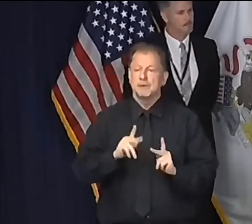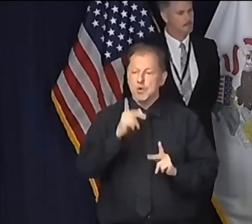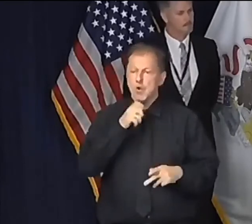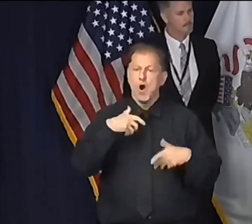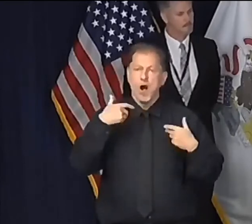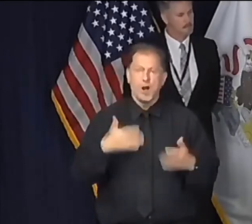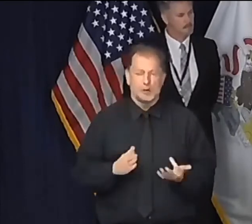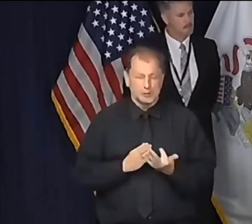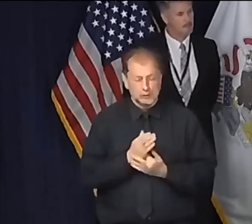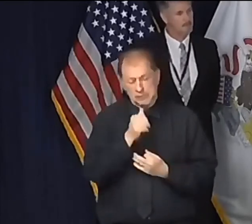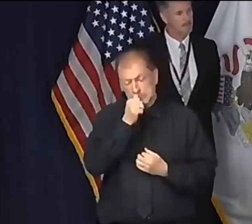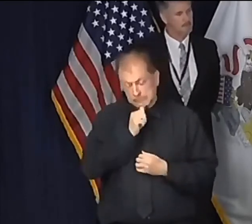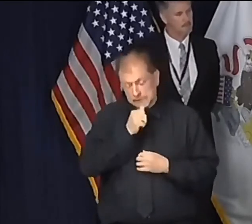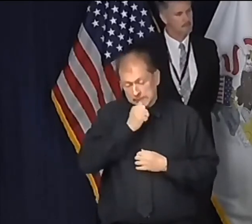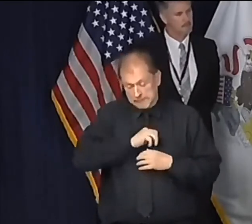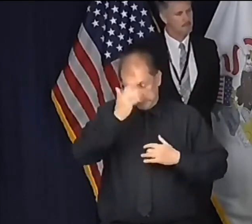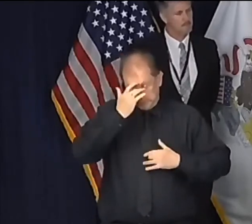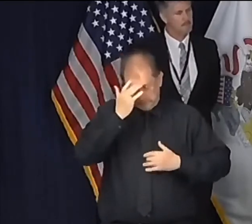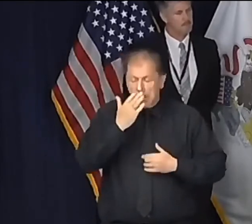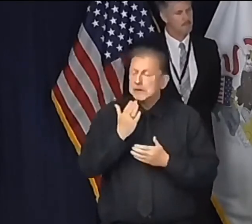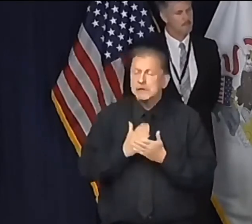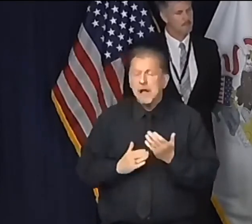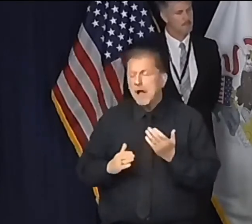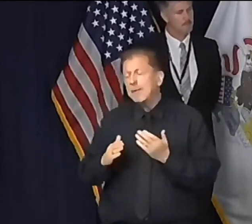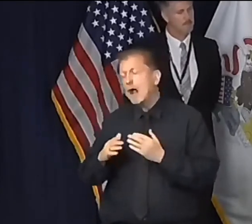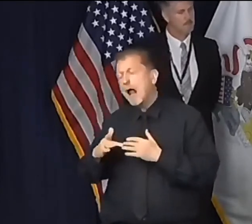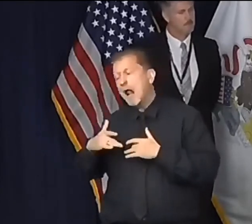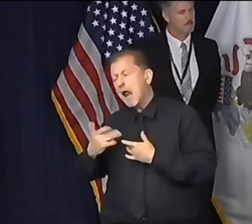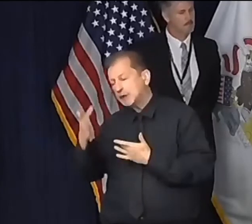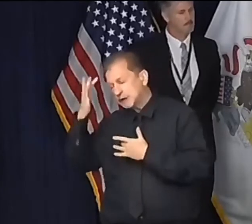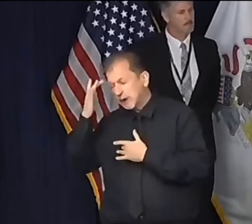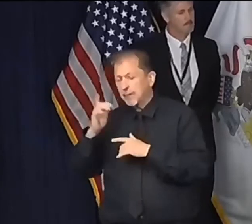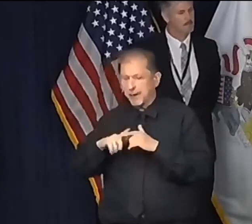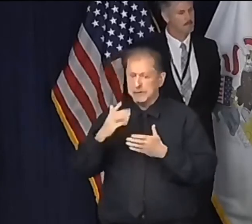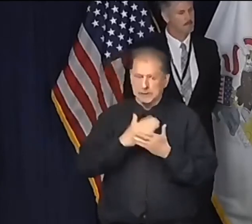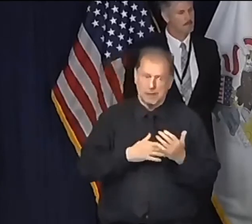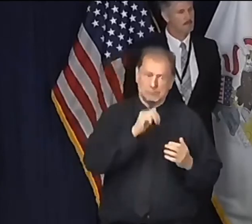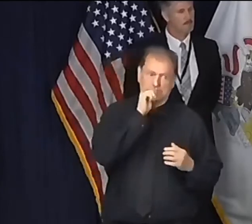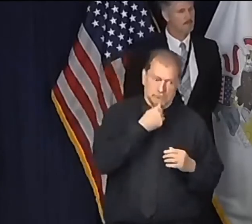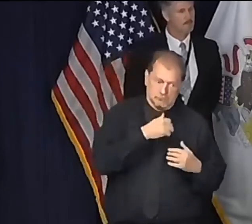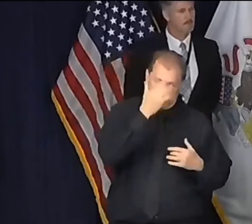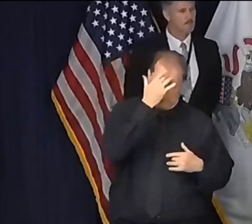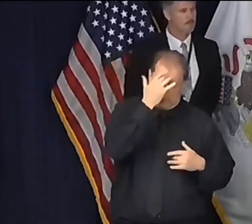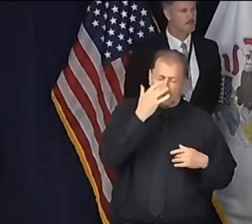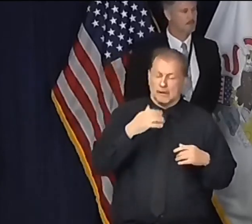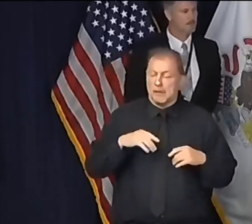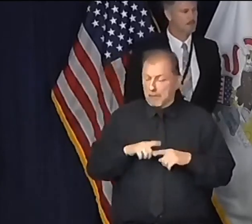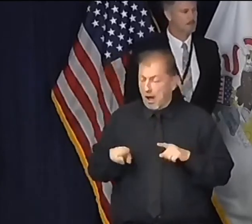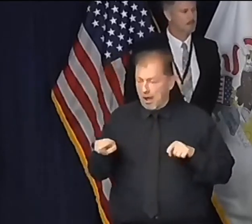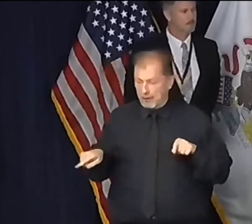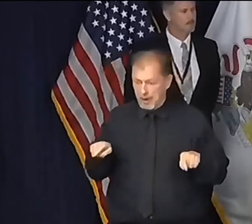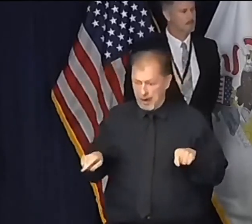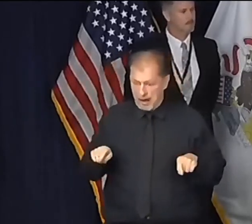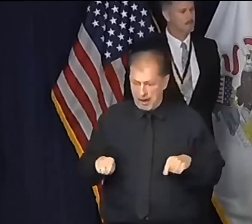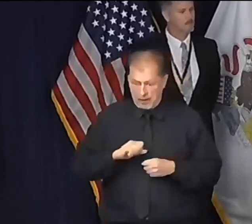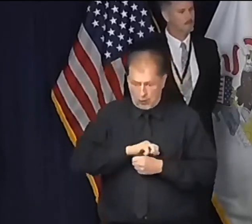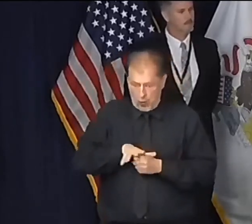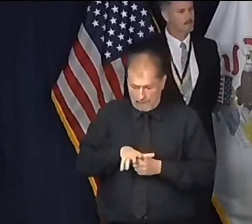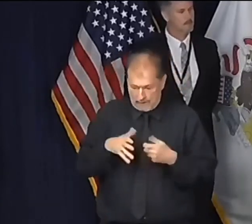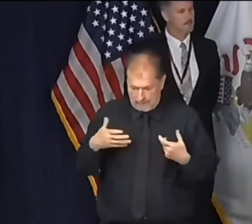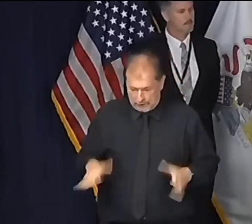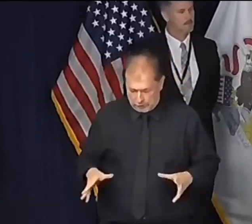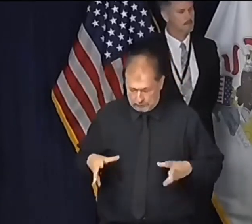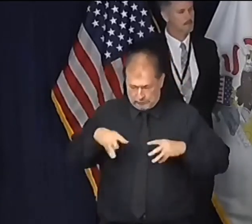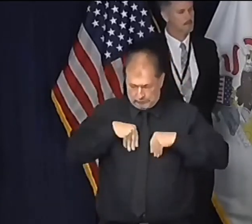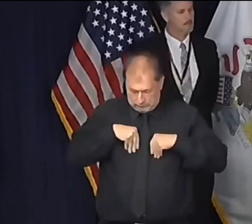horrible experience, some less horrible than others, but the tough experience of having had COVID-19, surviving it, and then